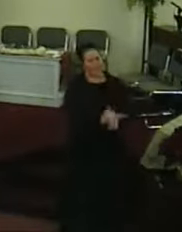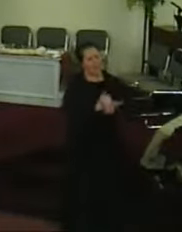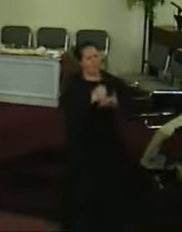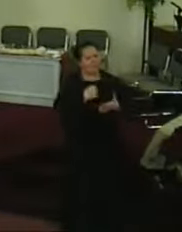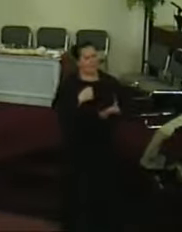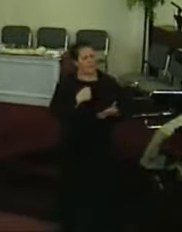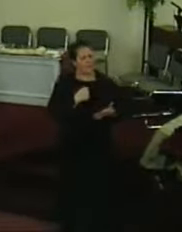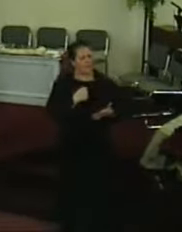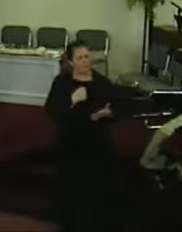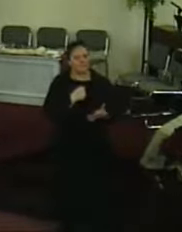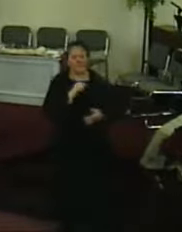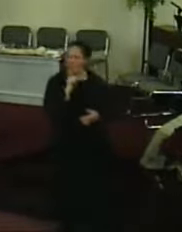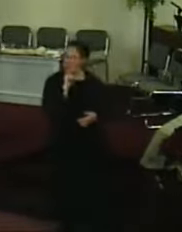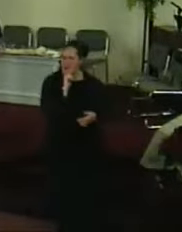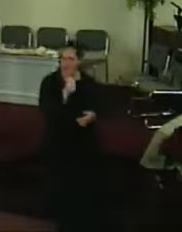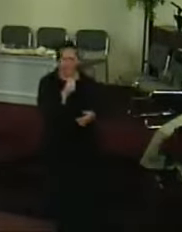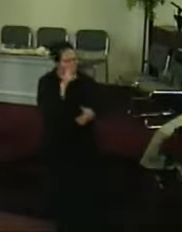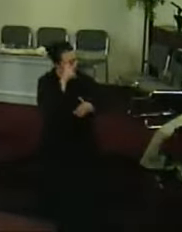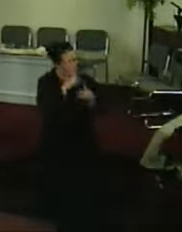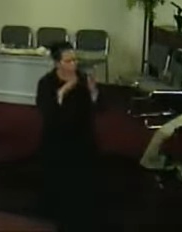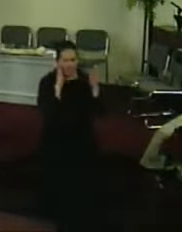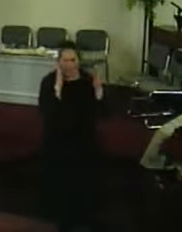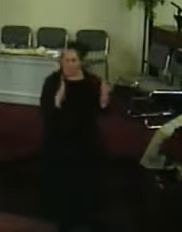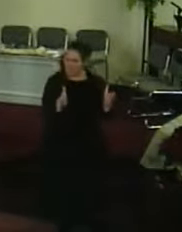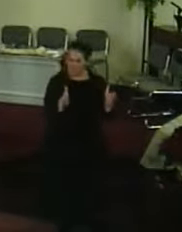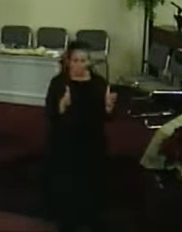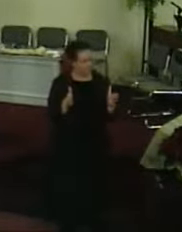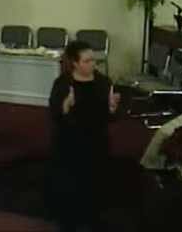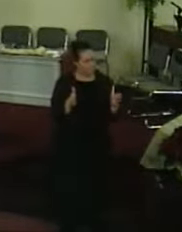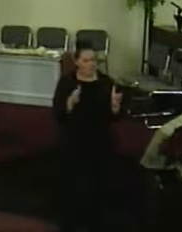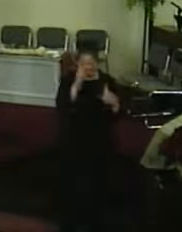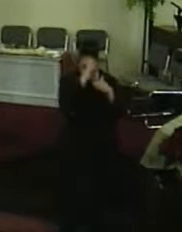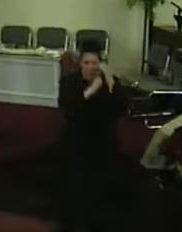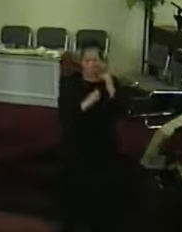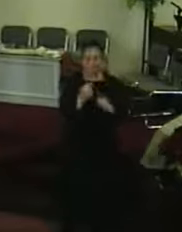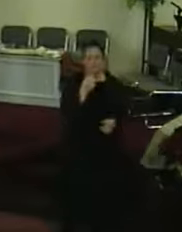Not the prophet. Elisha, this is his prayer.